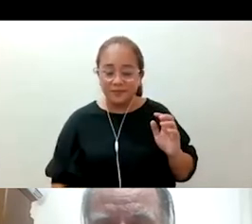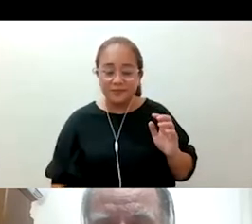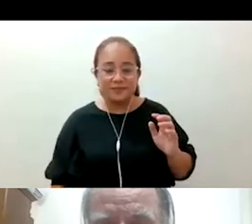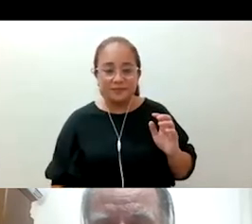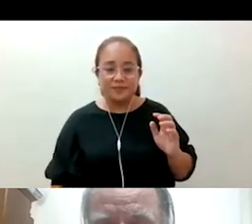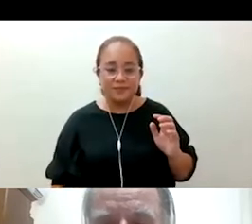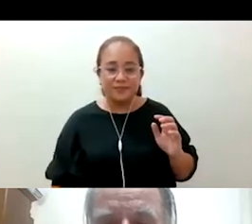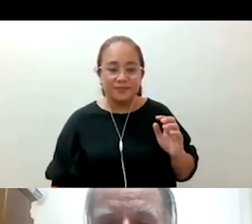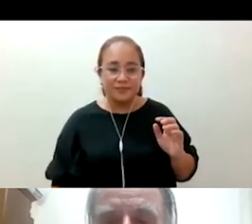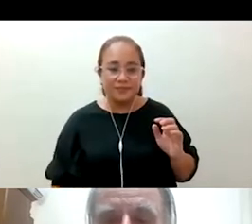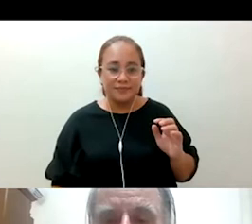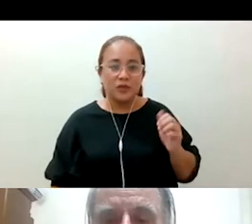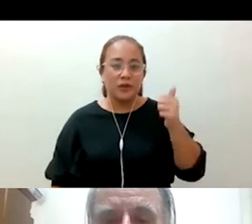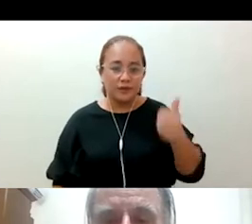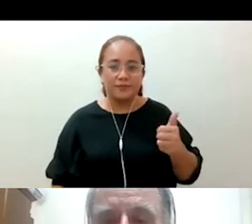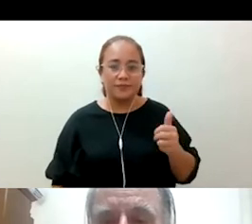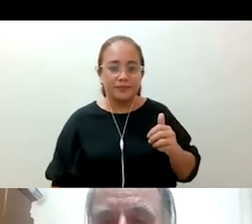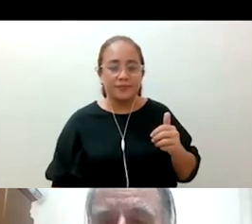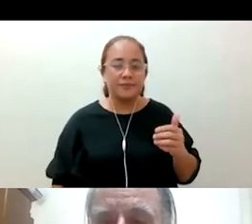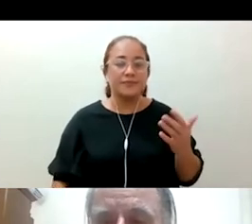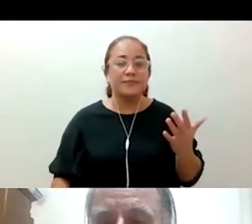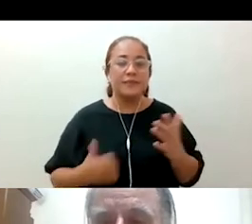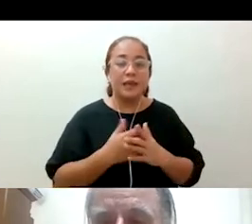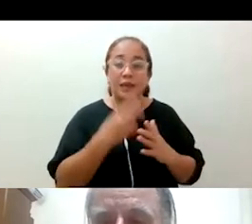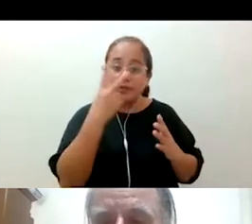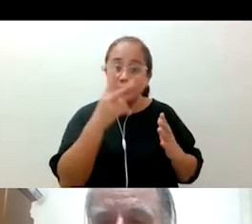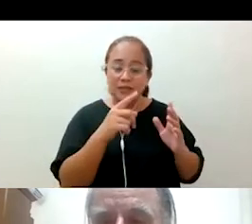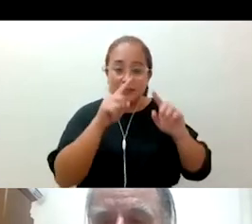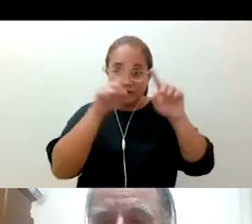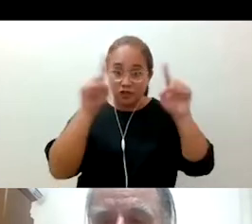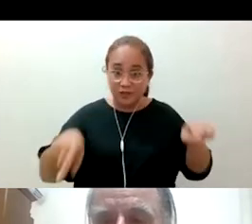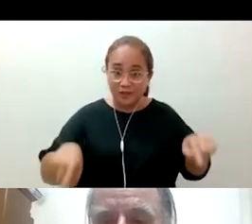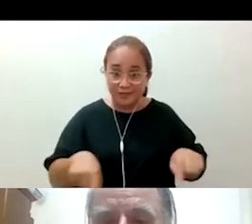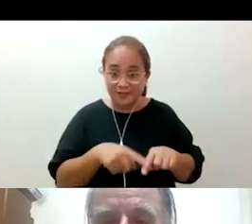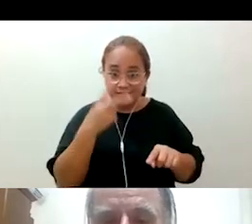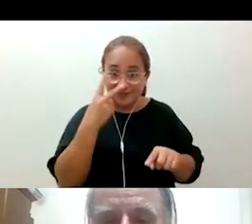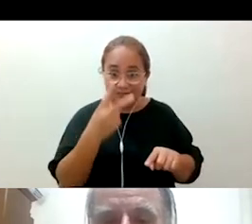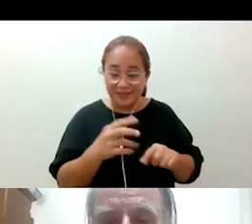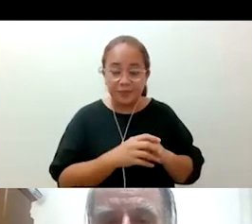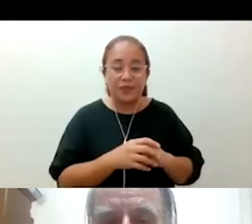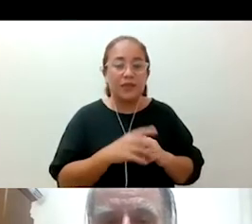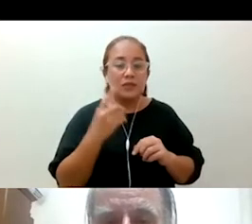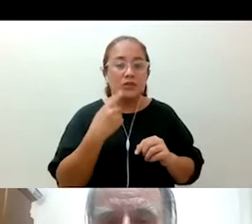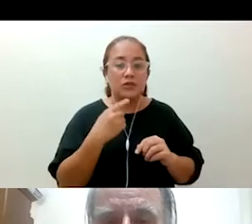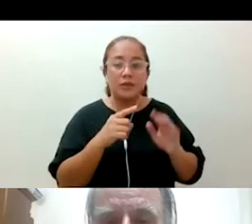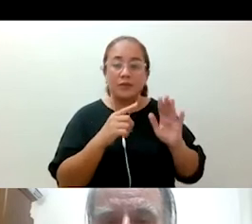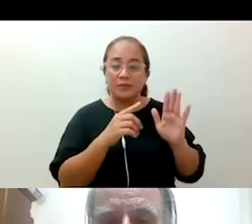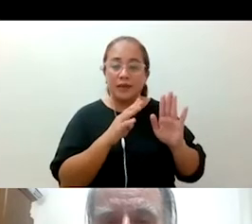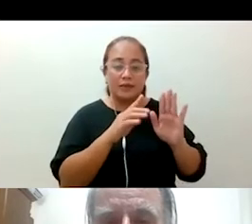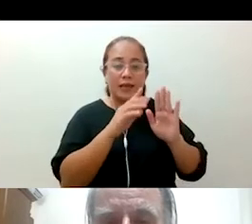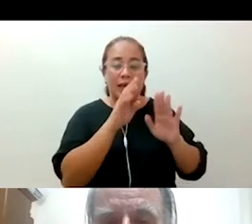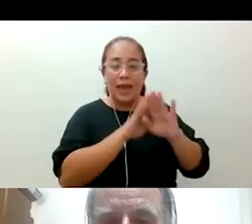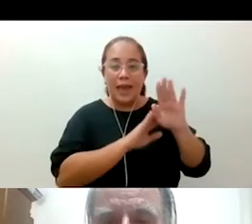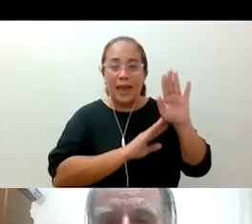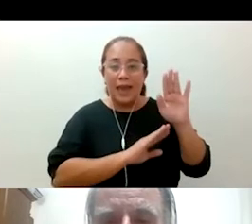Yes, sir. Okay. All right, so if you look at the chart here, you see by hand shape, paternal